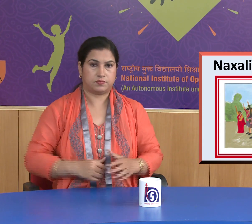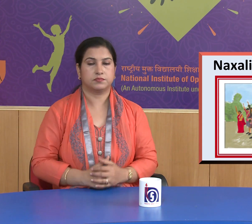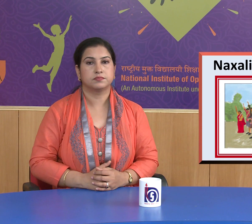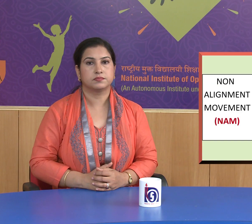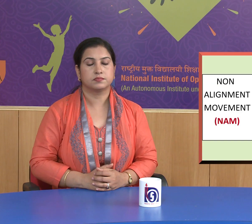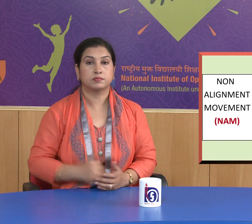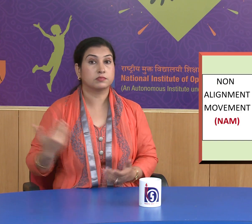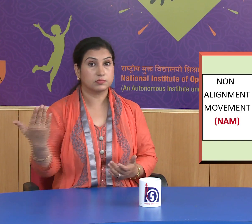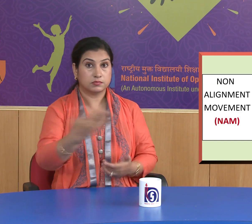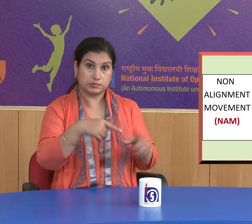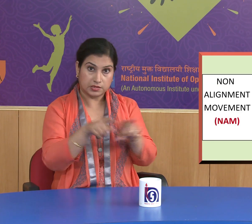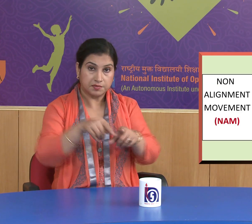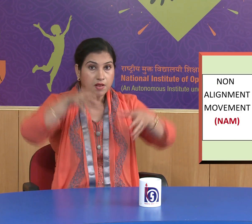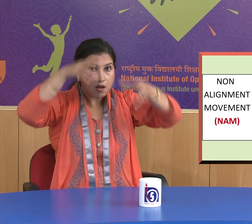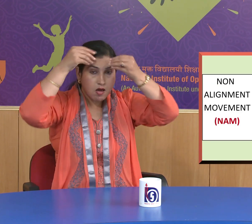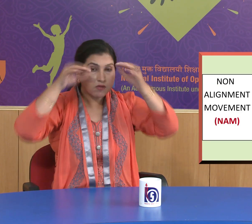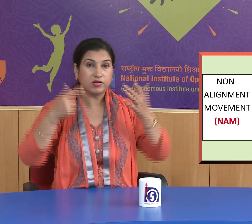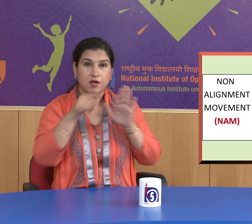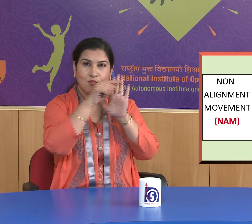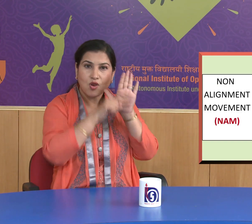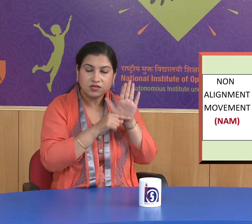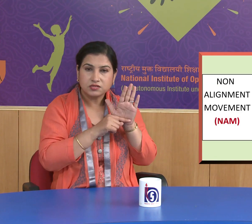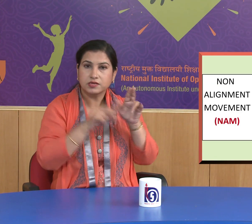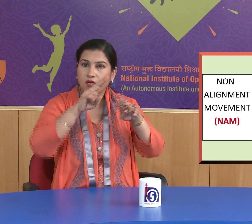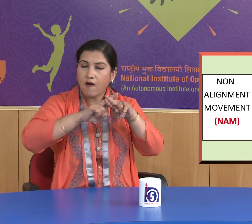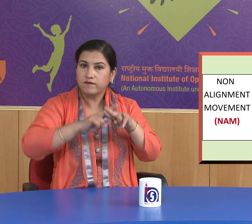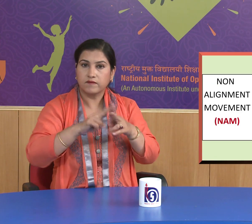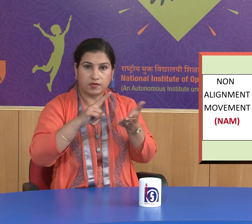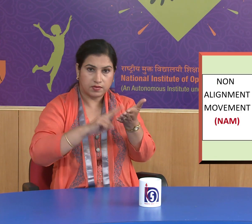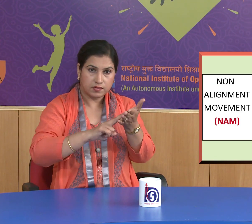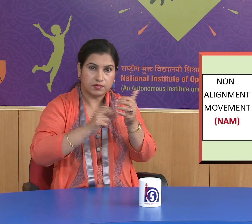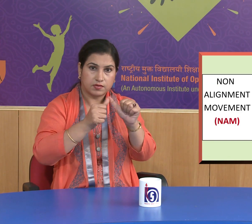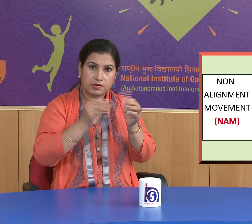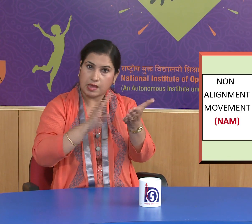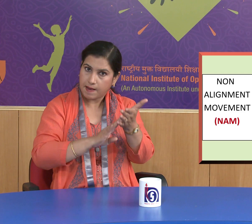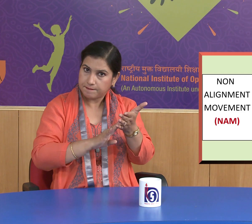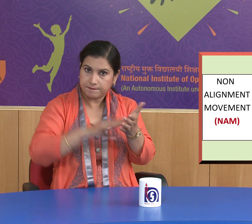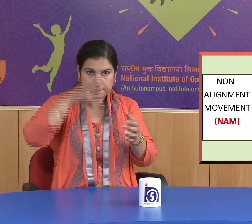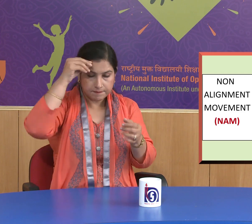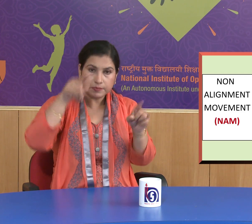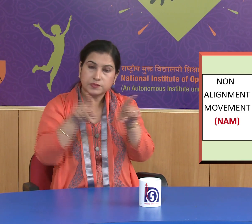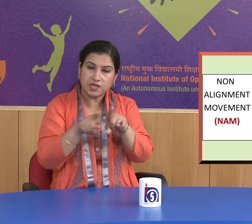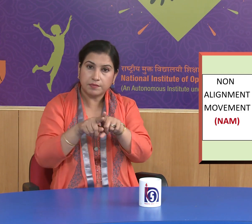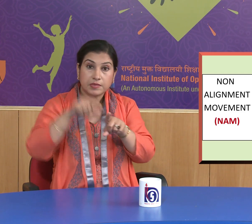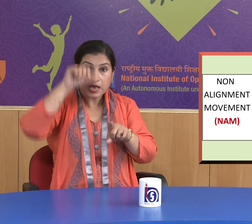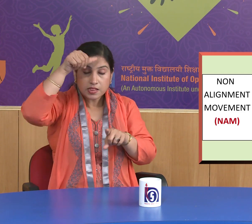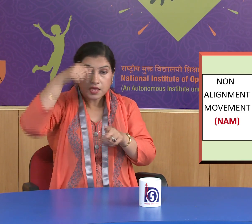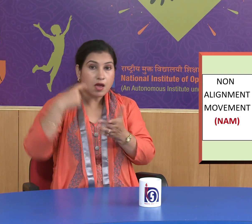We also learnt about the policy of non-alignment and India's role in